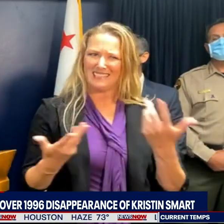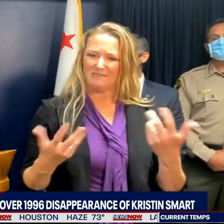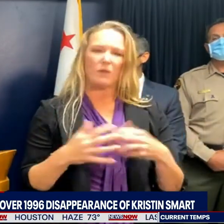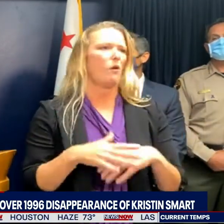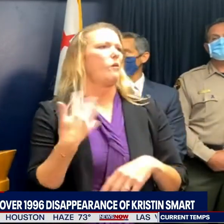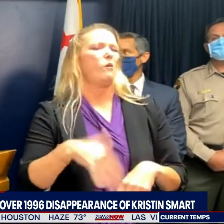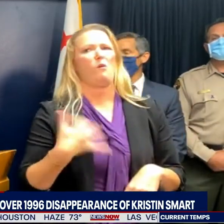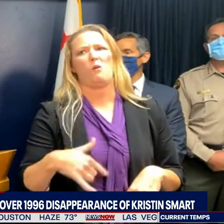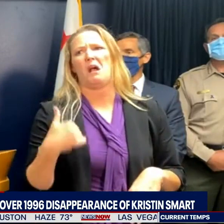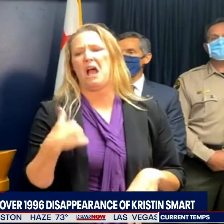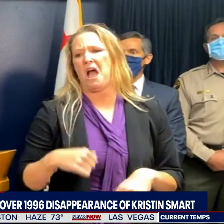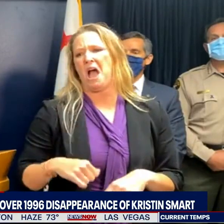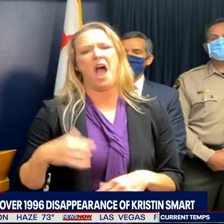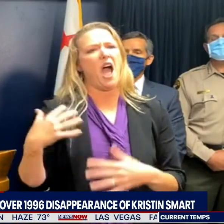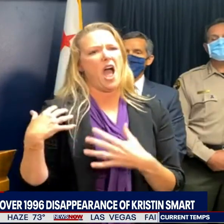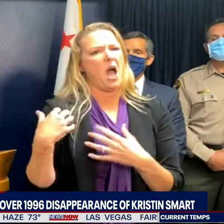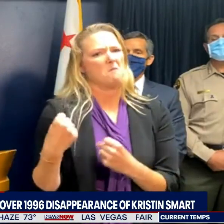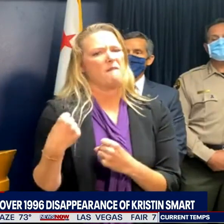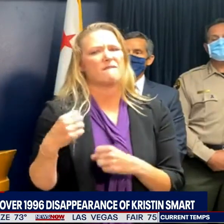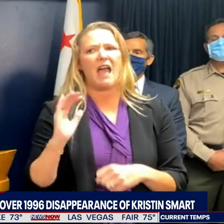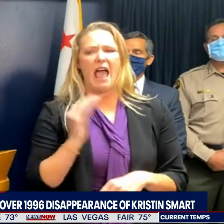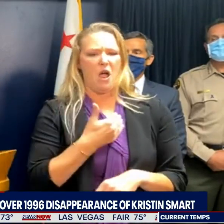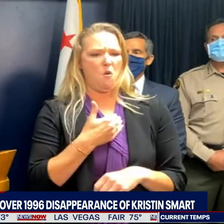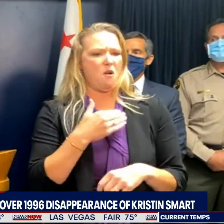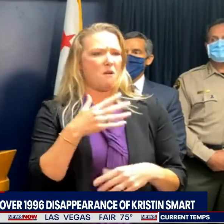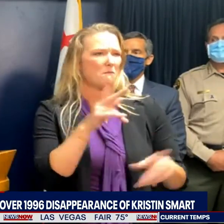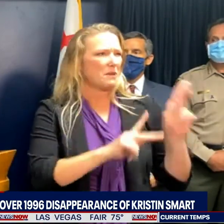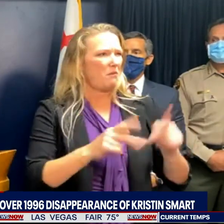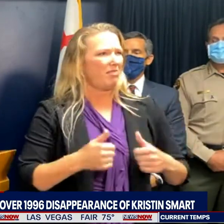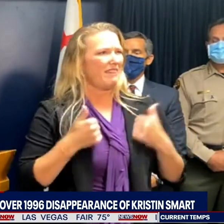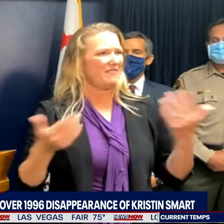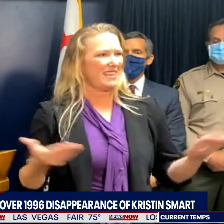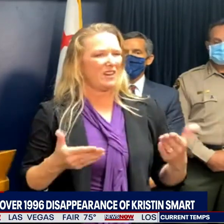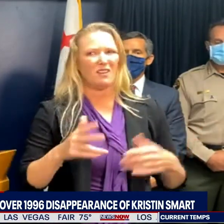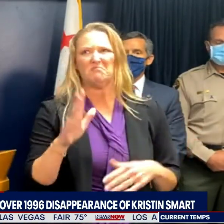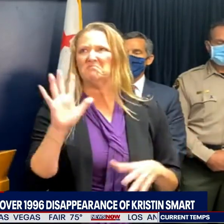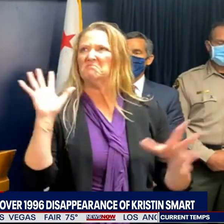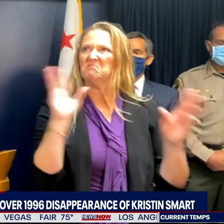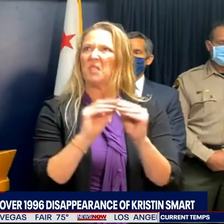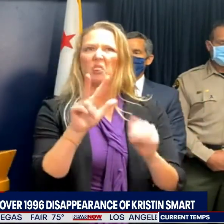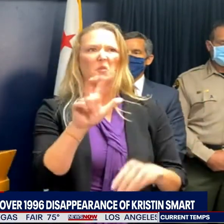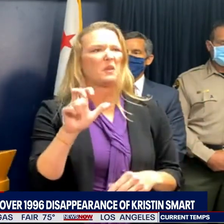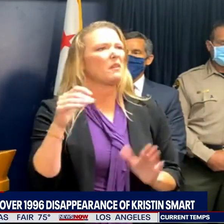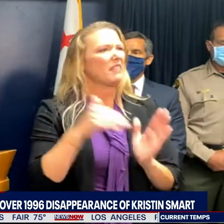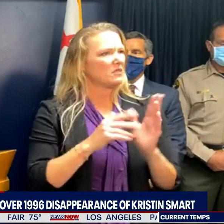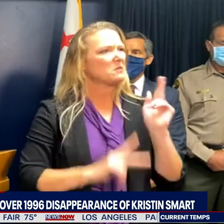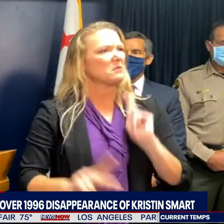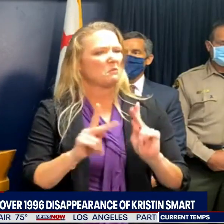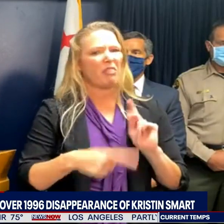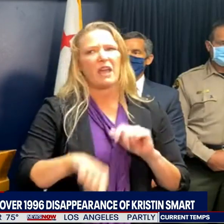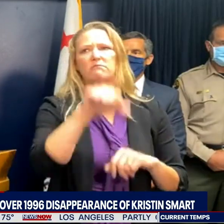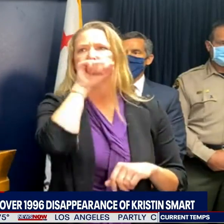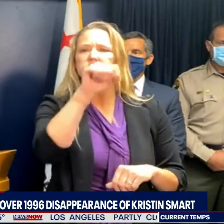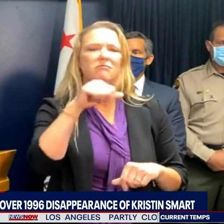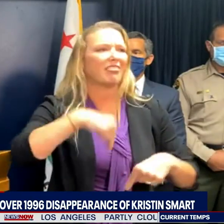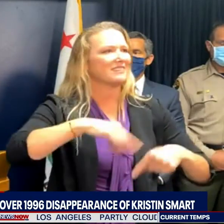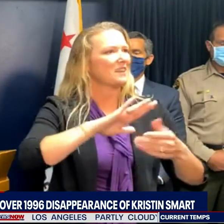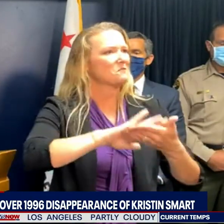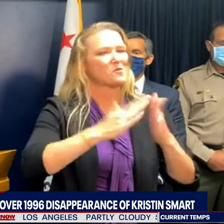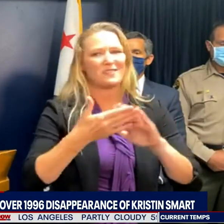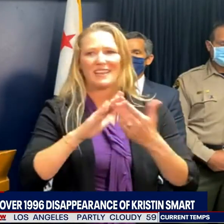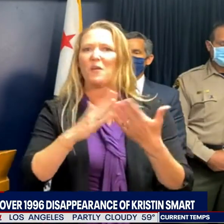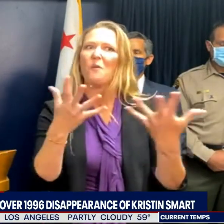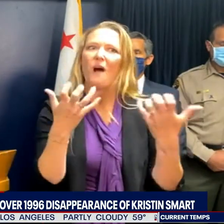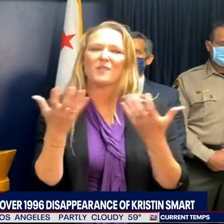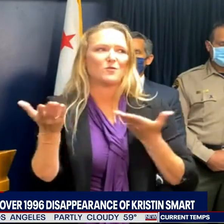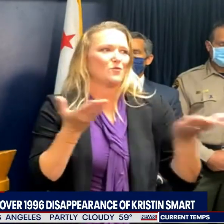the people of our county. We have 300,000 residents here that love our community, that want to serve when they have the opportunity to